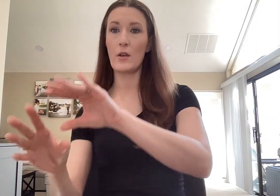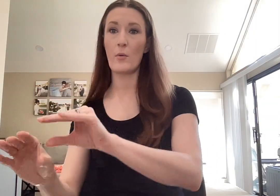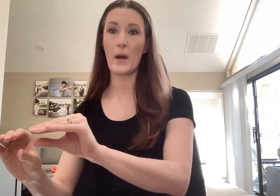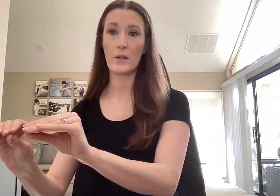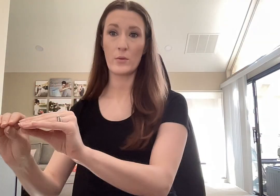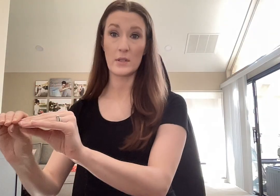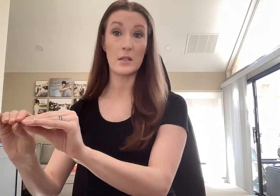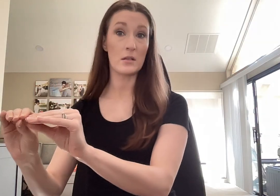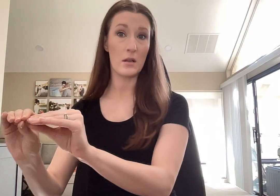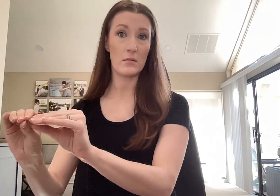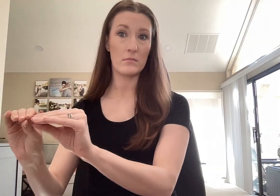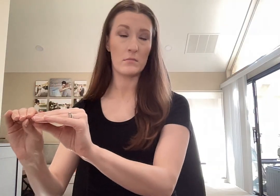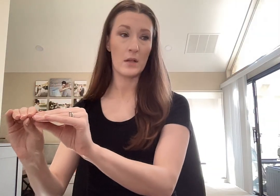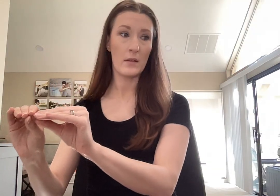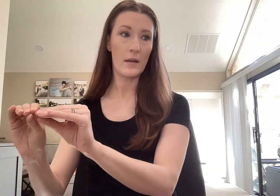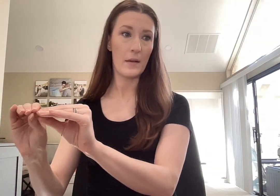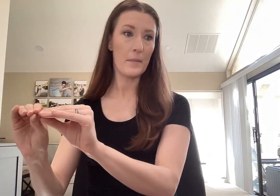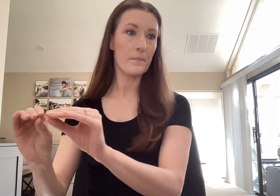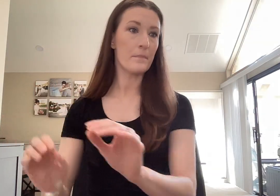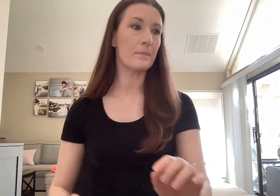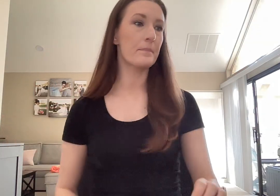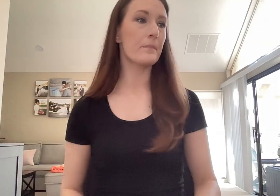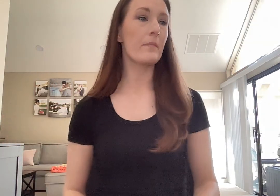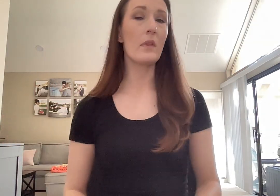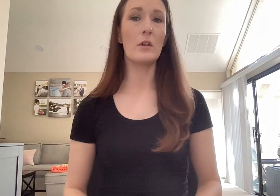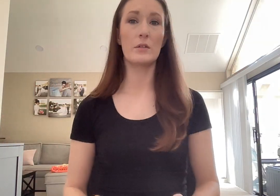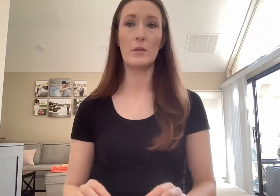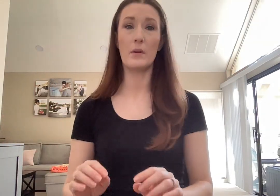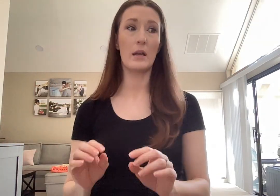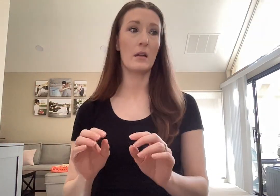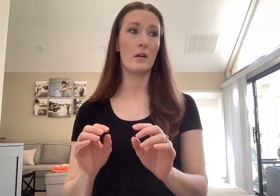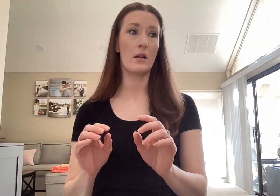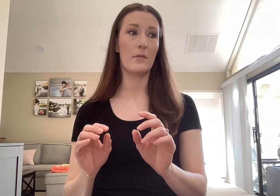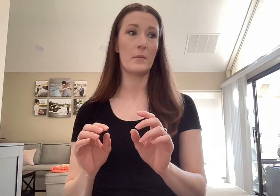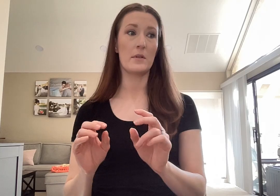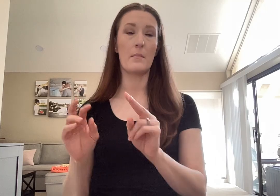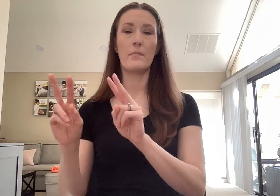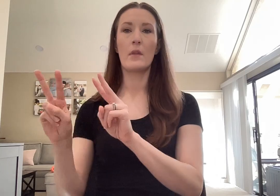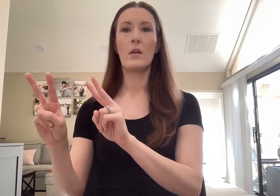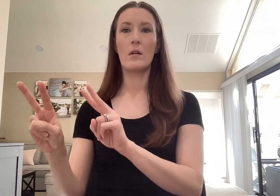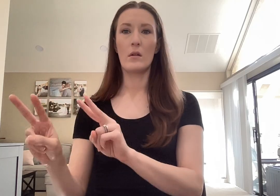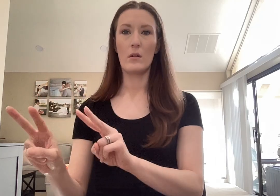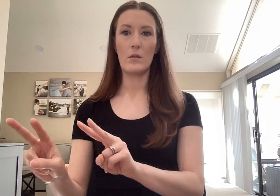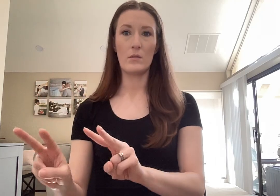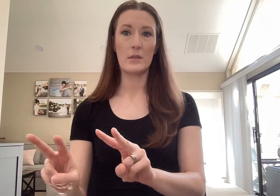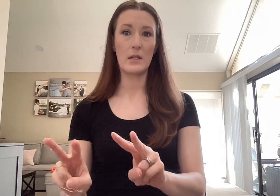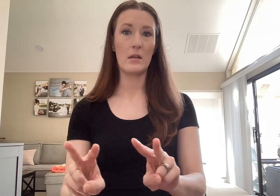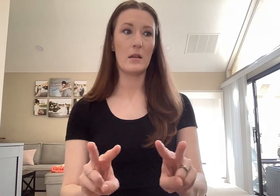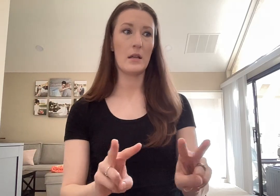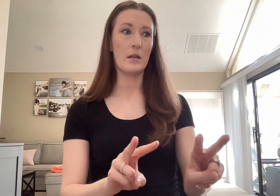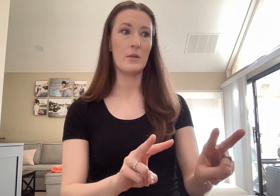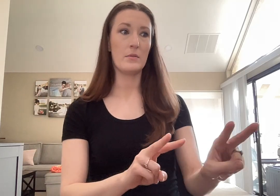go back towards the sun. Okay, let's do it from the top. Say, can you